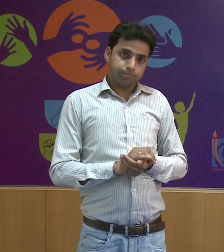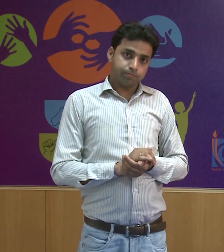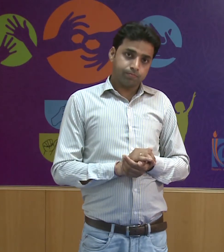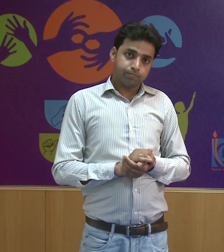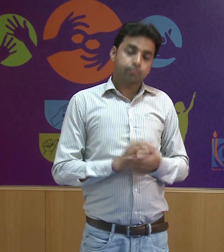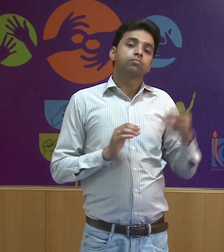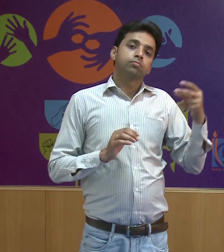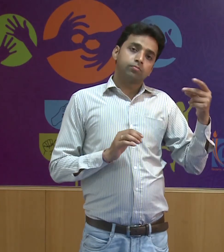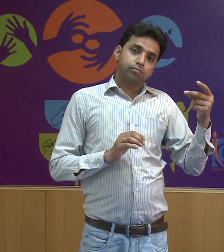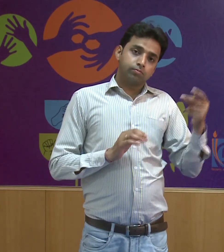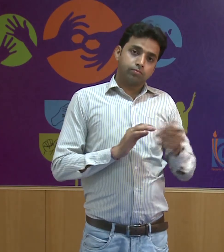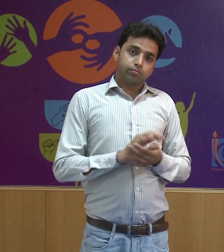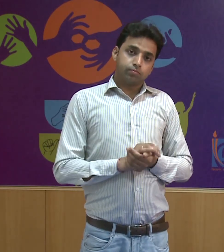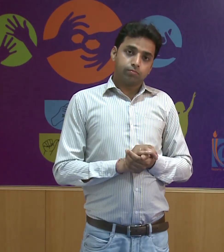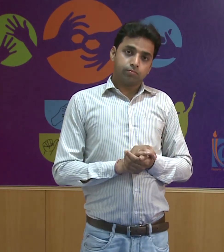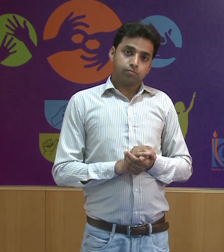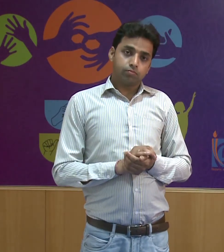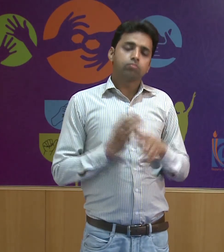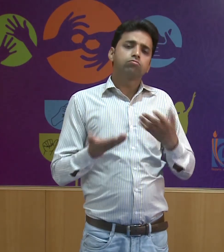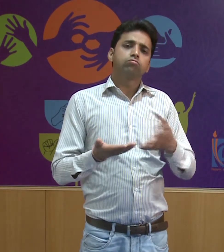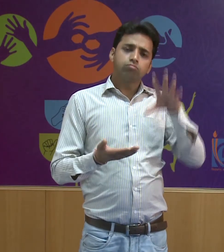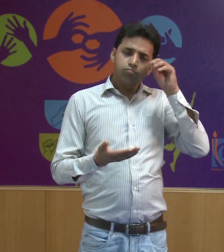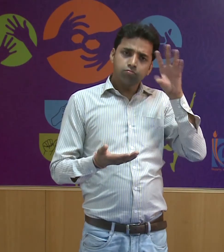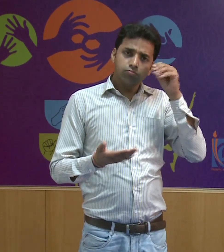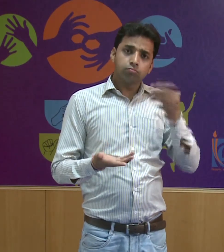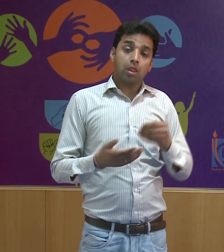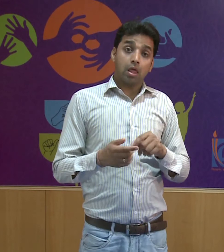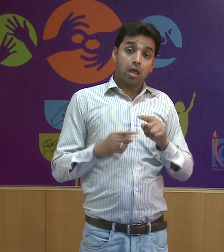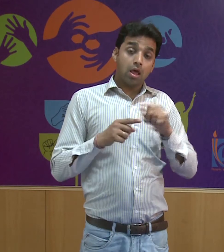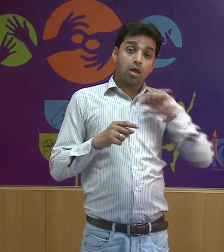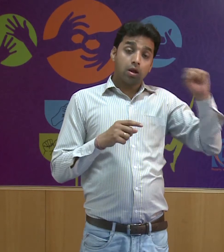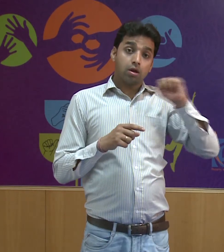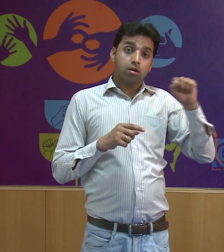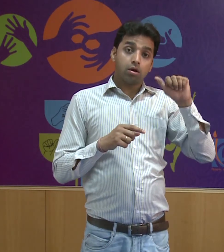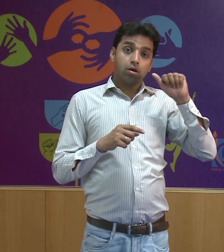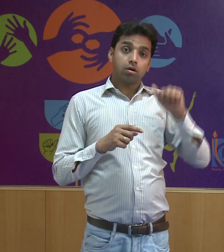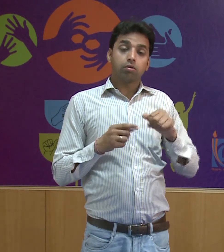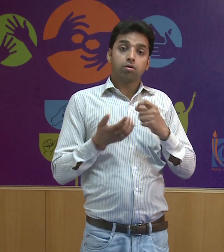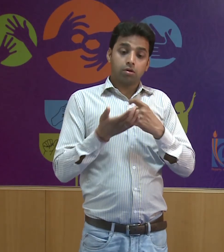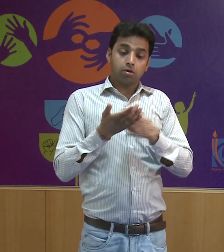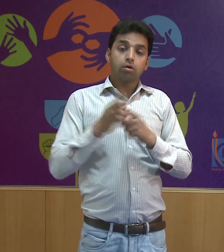Number 2. We also learned about the Right to Education Act and its aims.